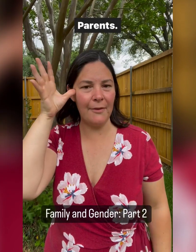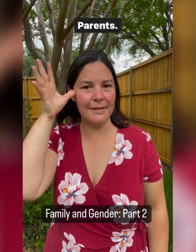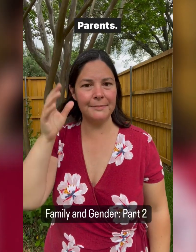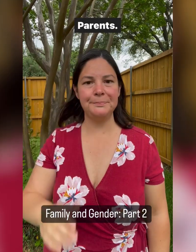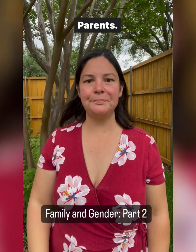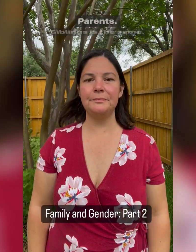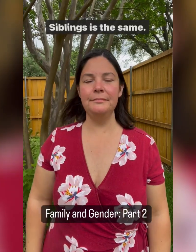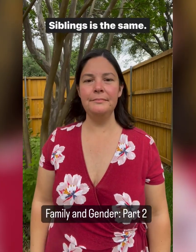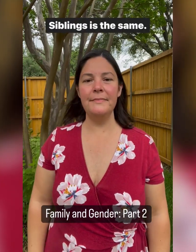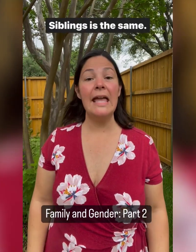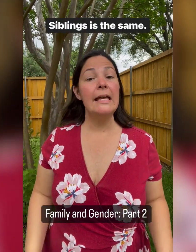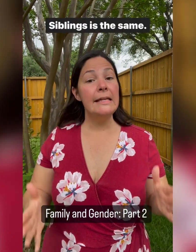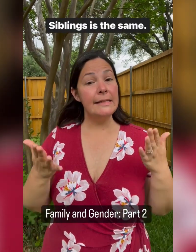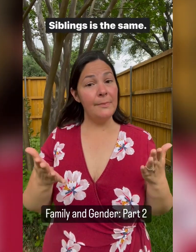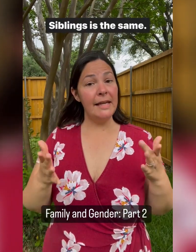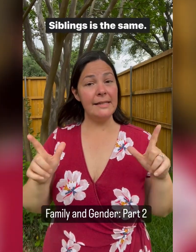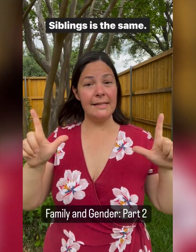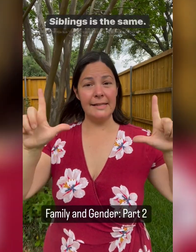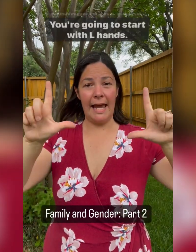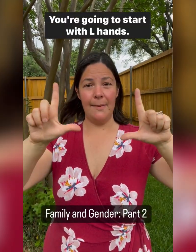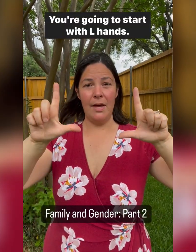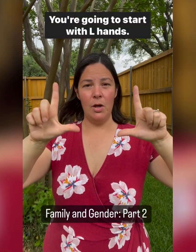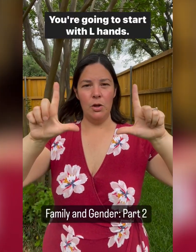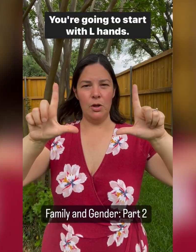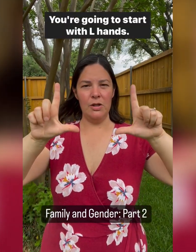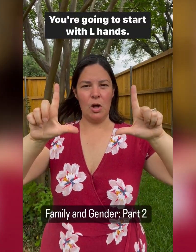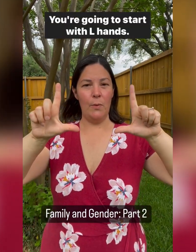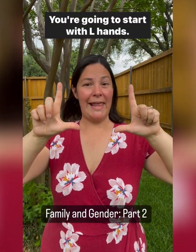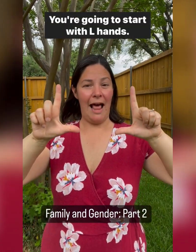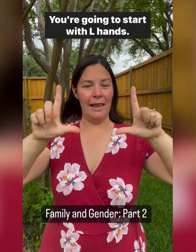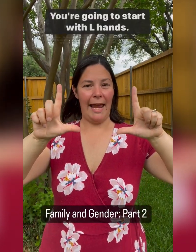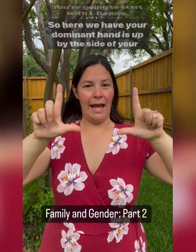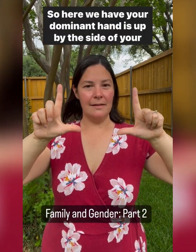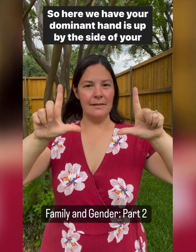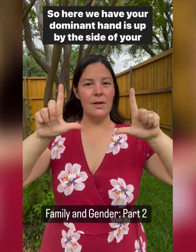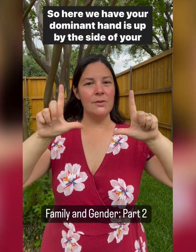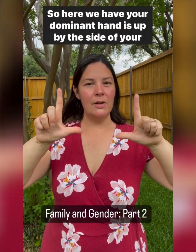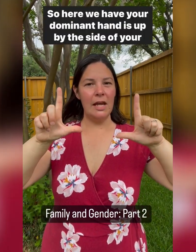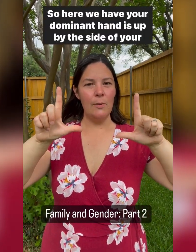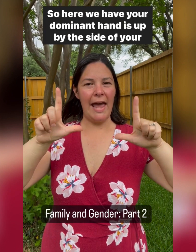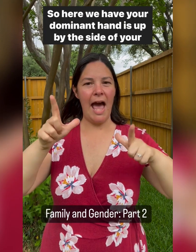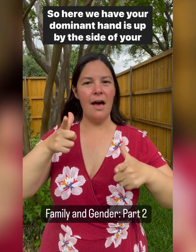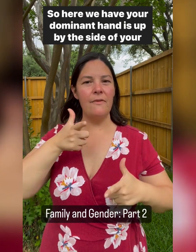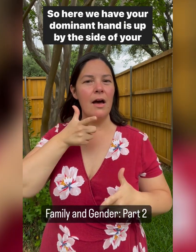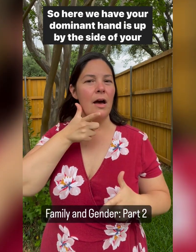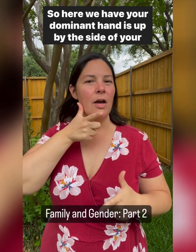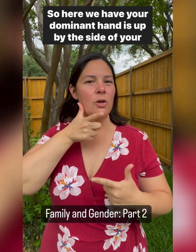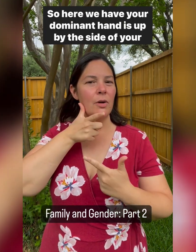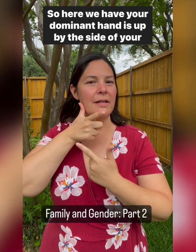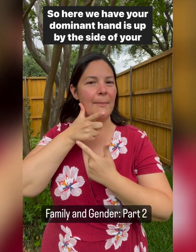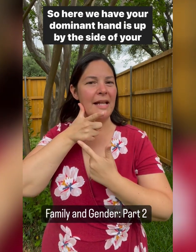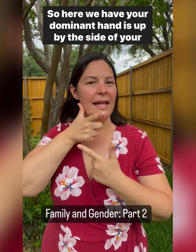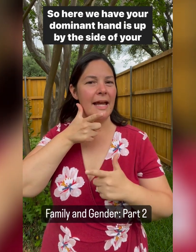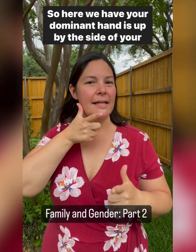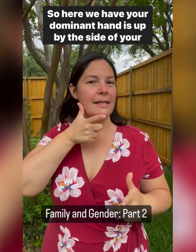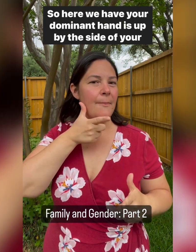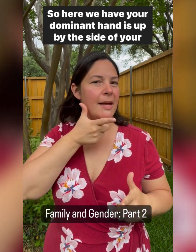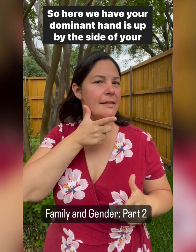Parents. Siblings is the same. You're going to start with L hands. So here we have your dominant hand is up by the side